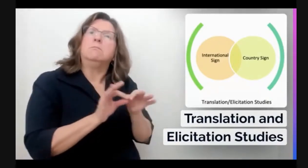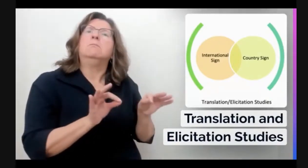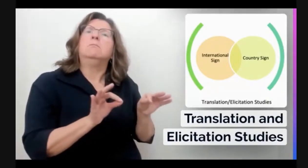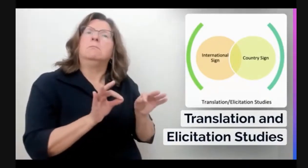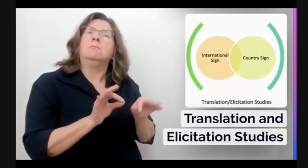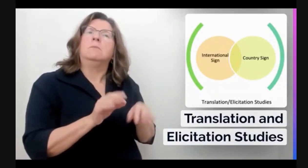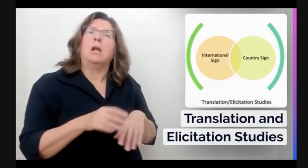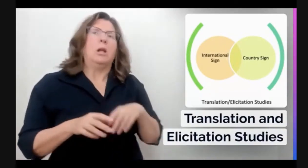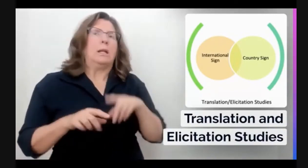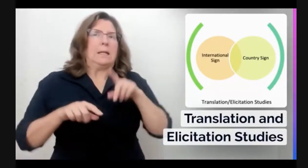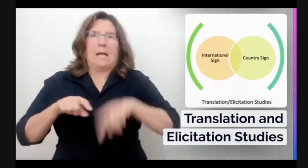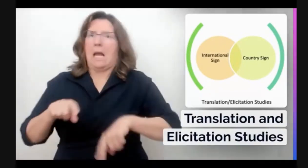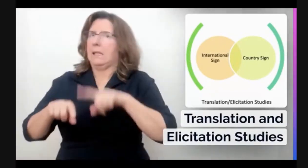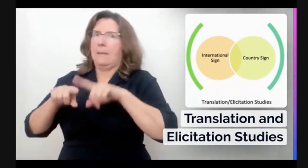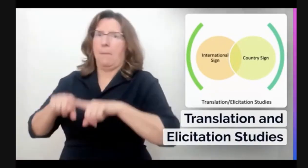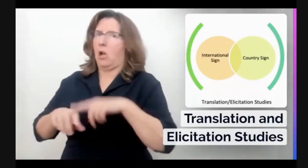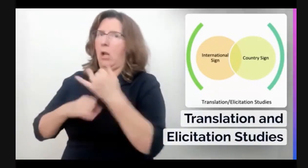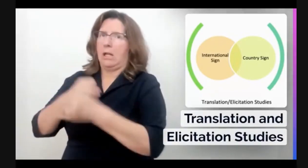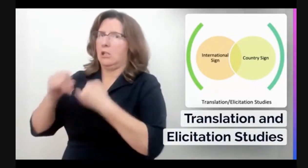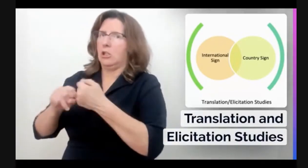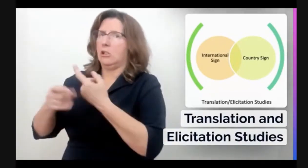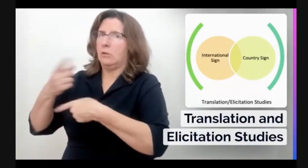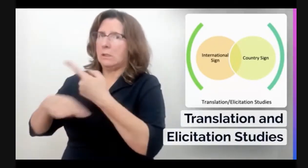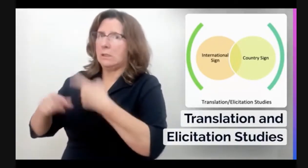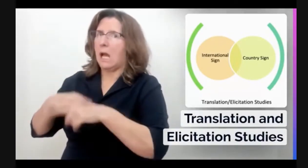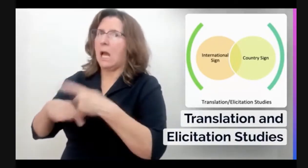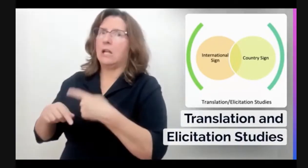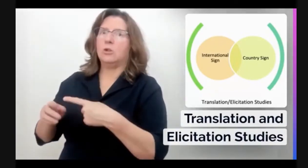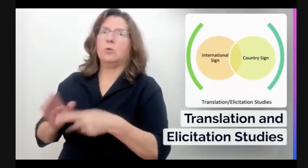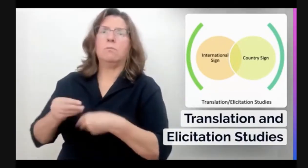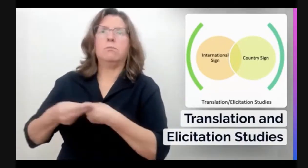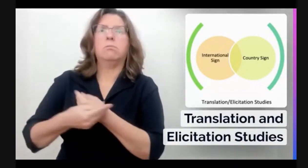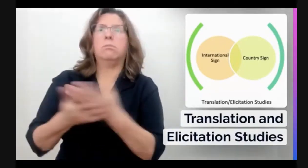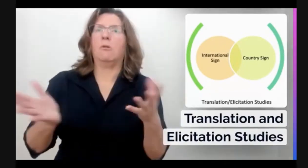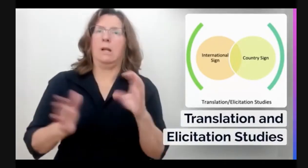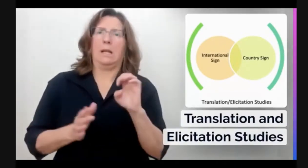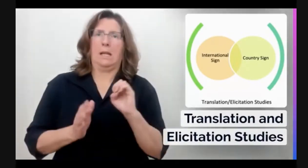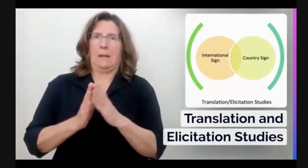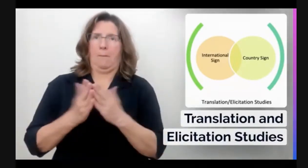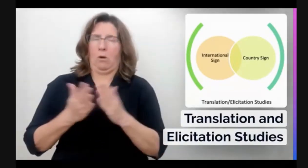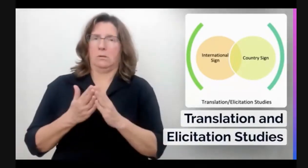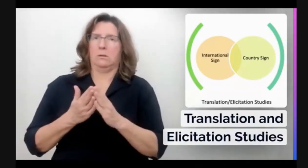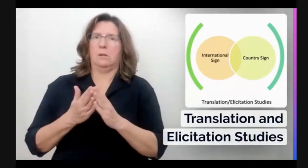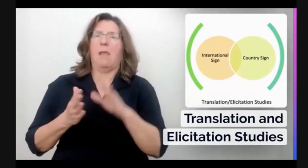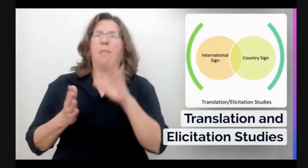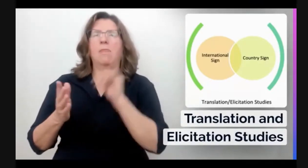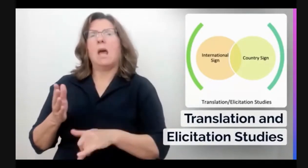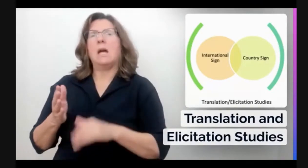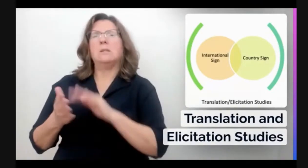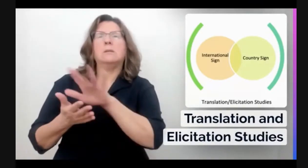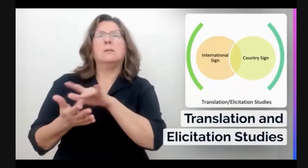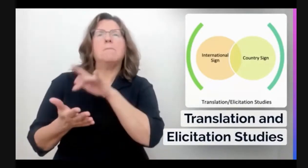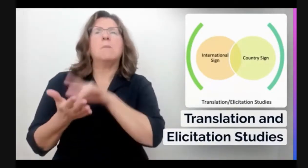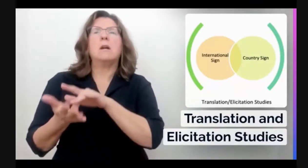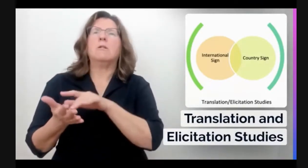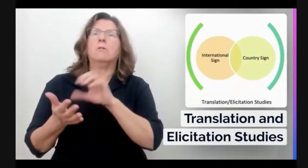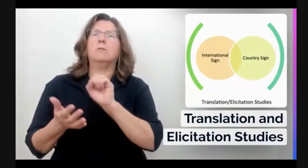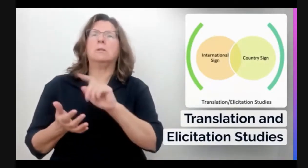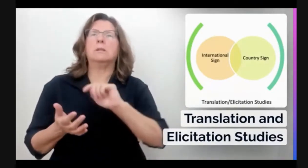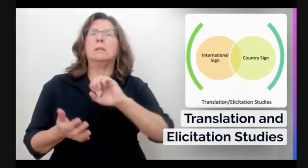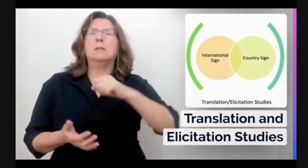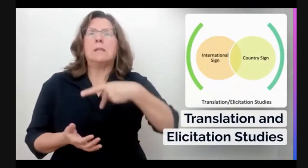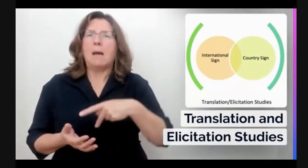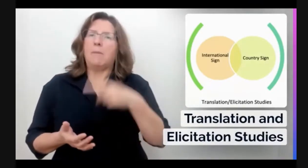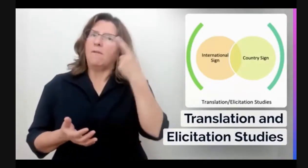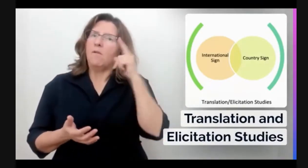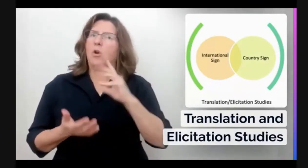We would not expect international sign to be used for instruction in the ebook. The use of international sign